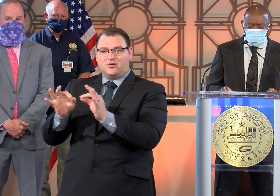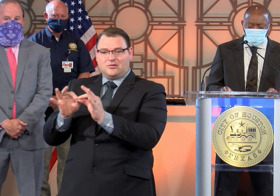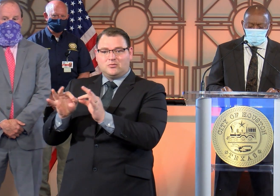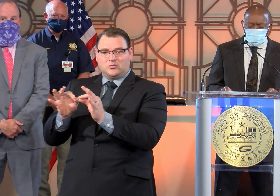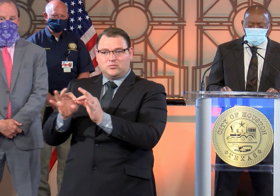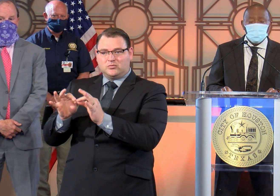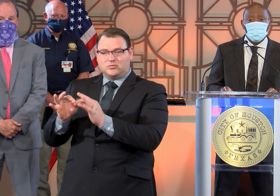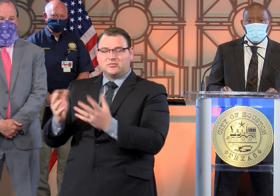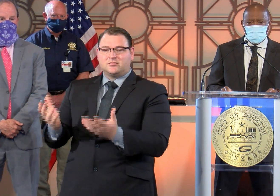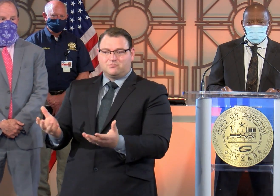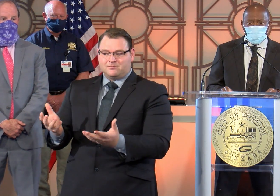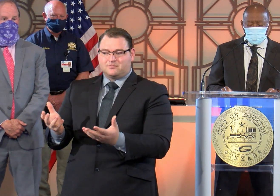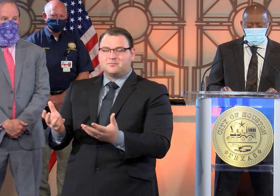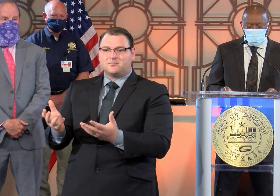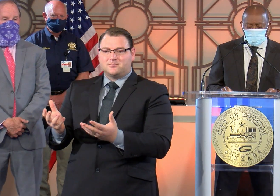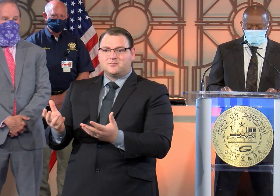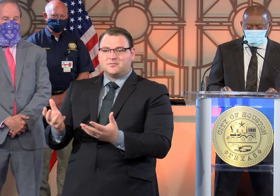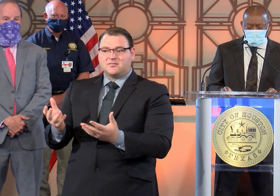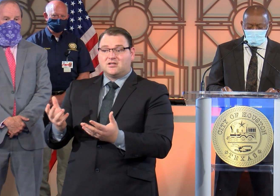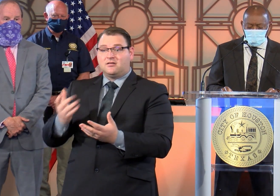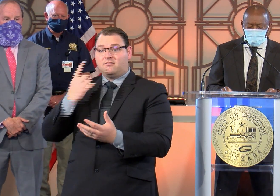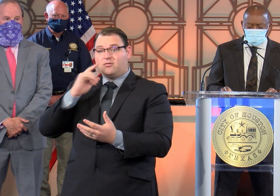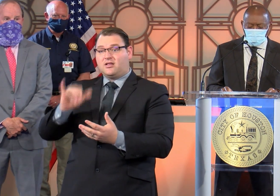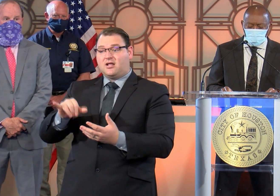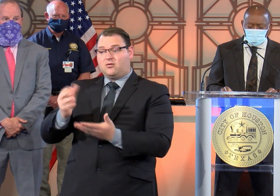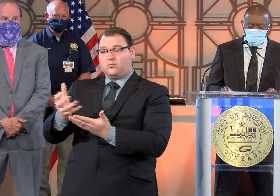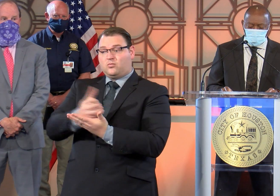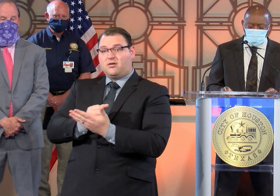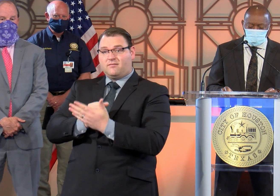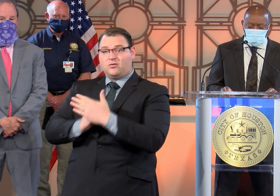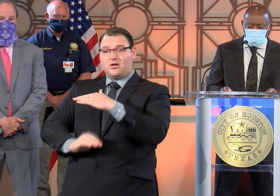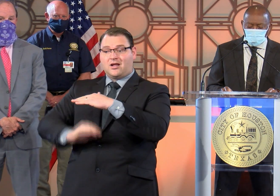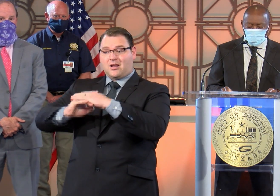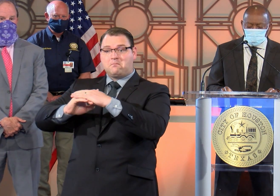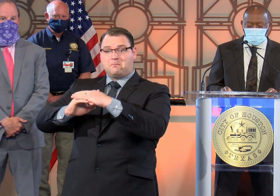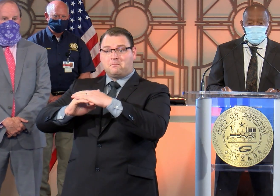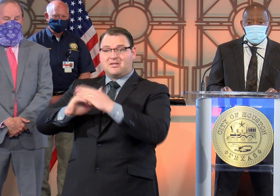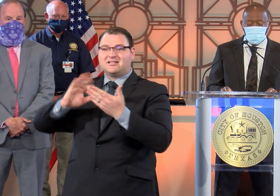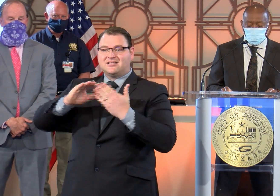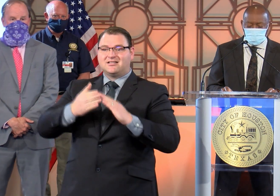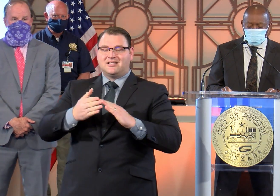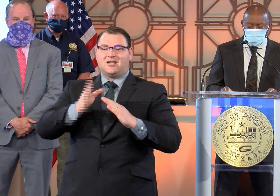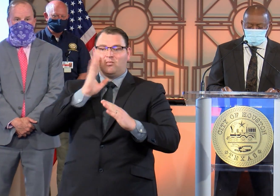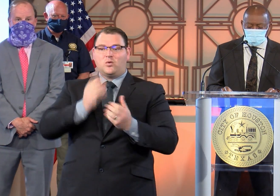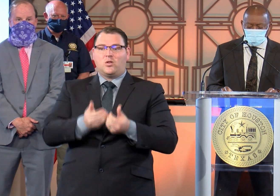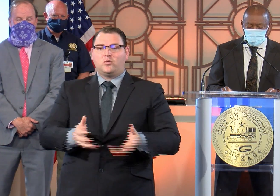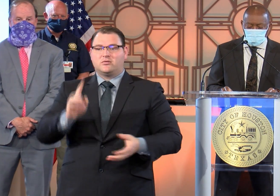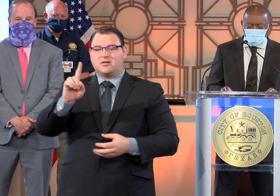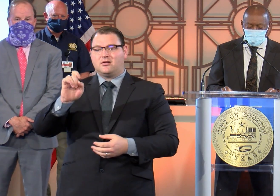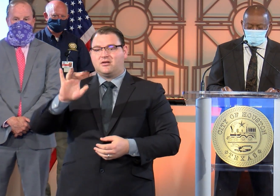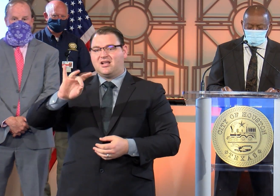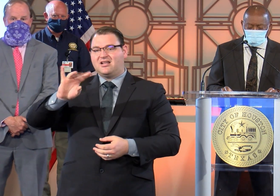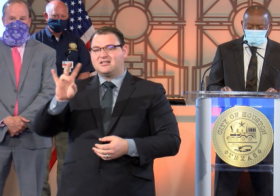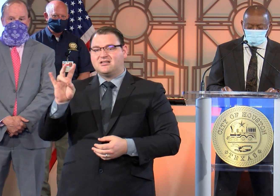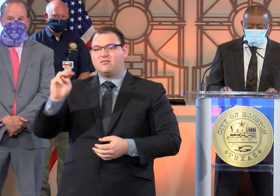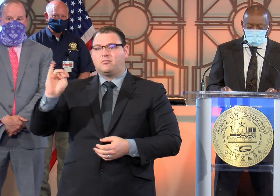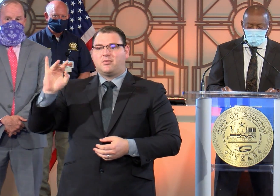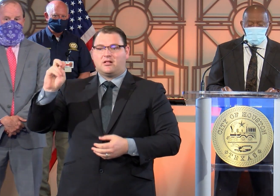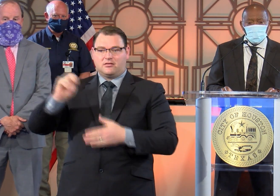city will have to, under the revenue cap, will result in a loss of $187